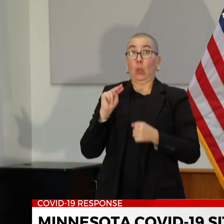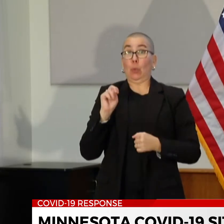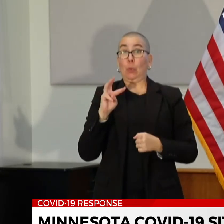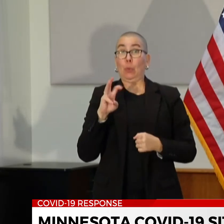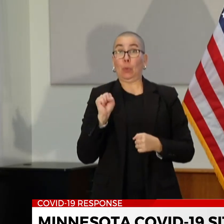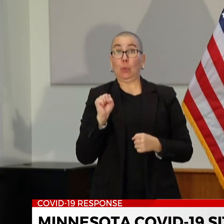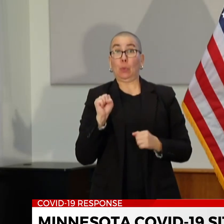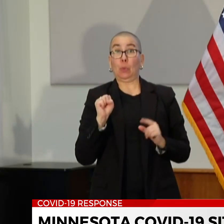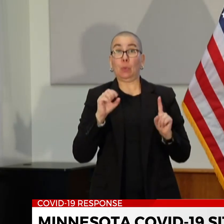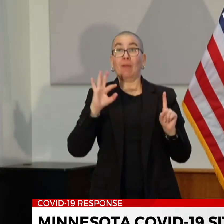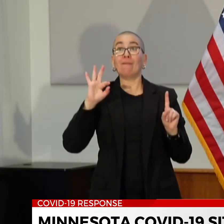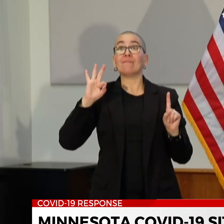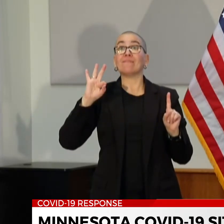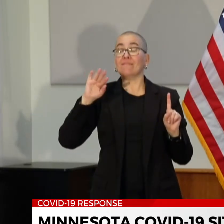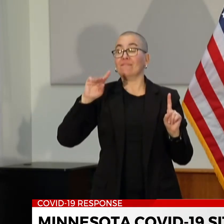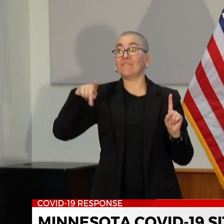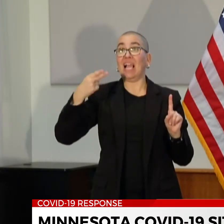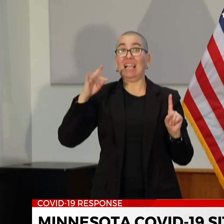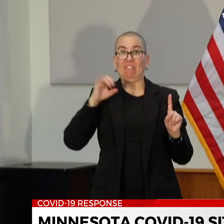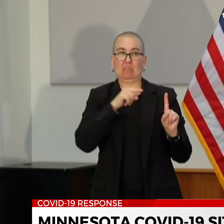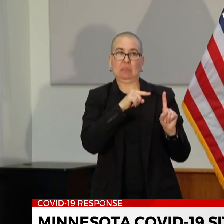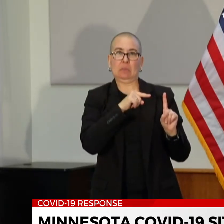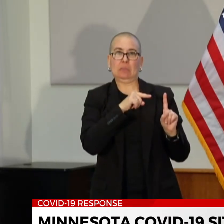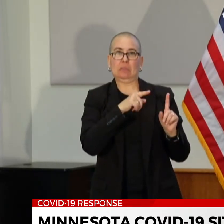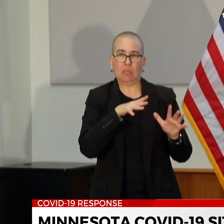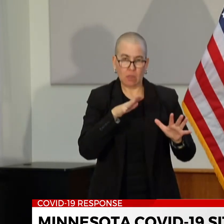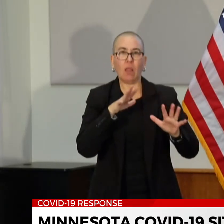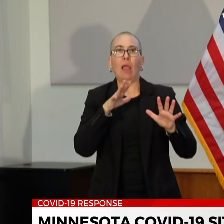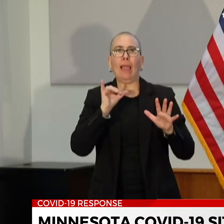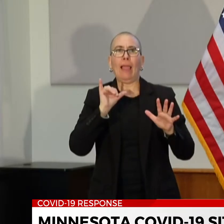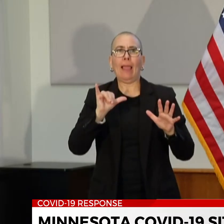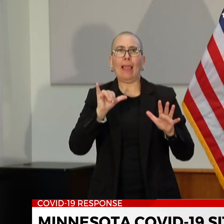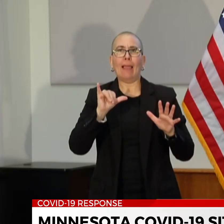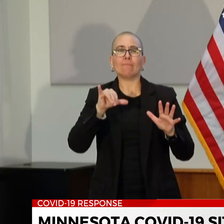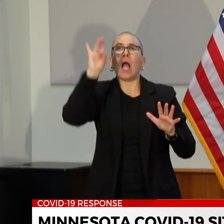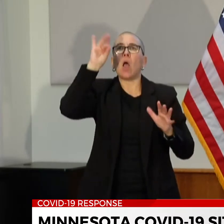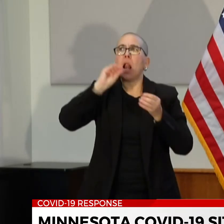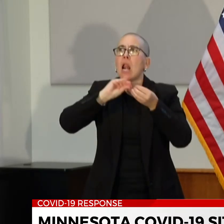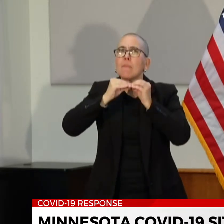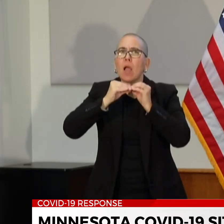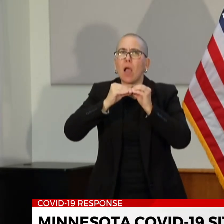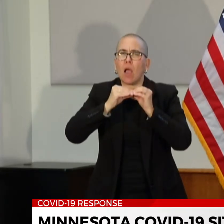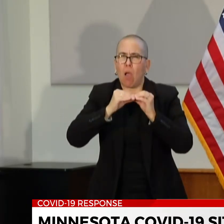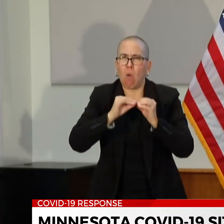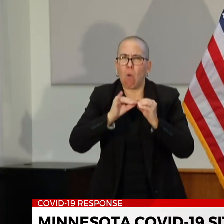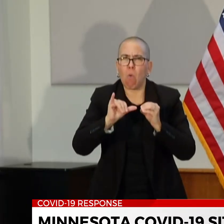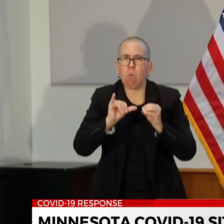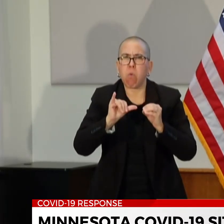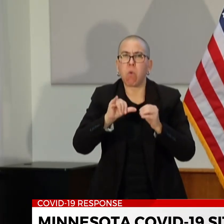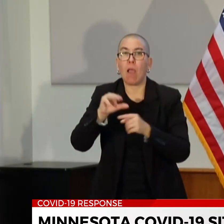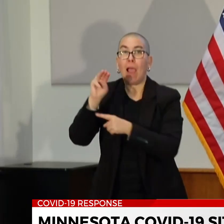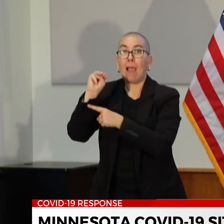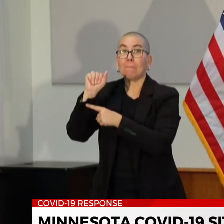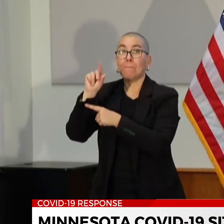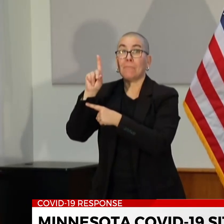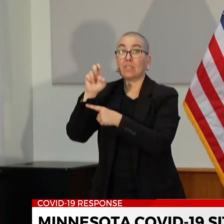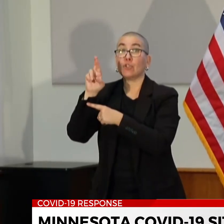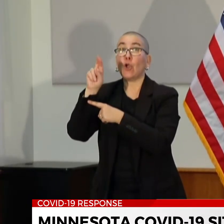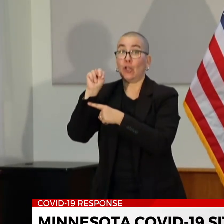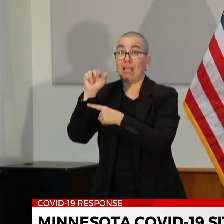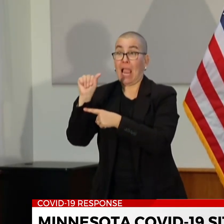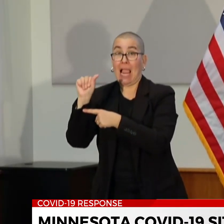That's good. The system's working. People are catching if there's data errors. But I saw in the Moderna vaccine, and this, I've never seen anybody